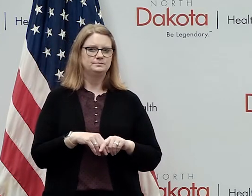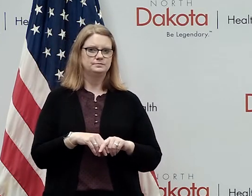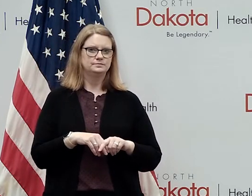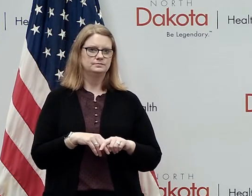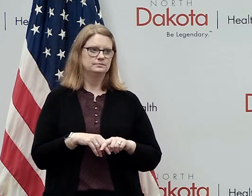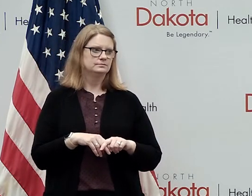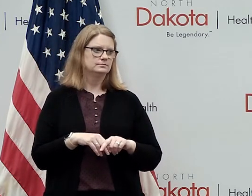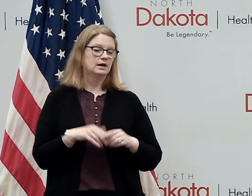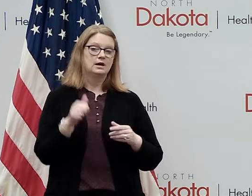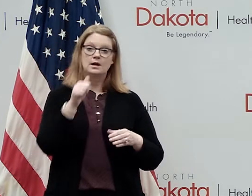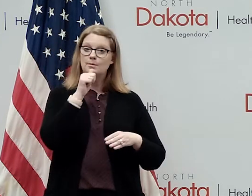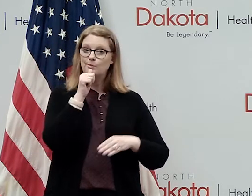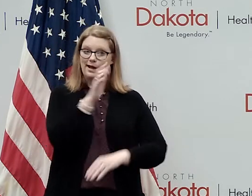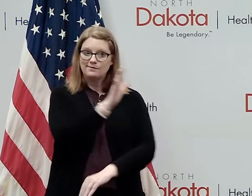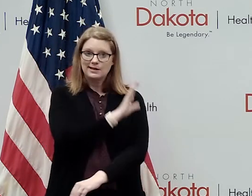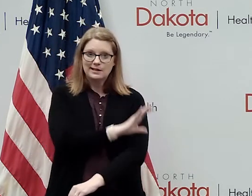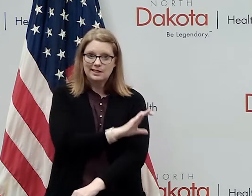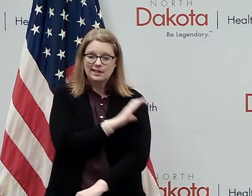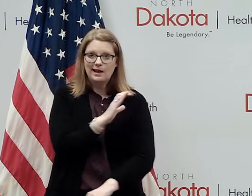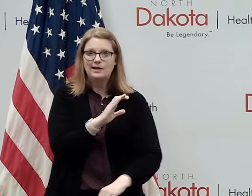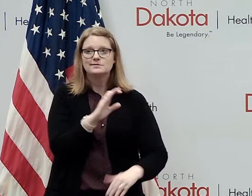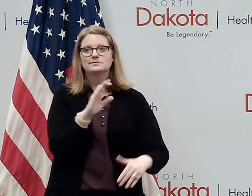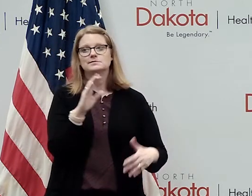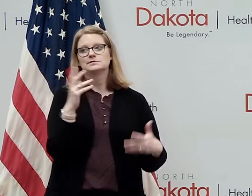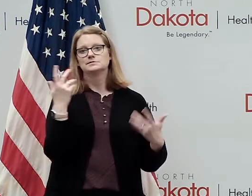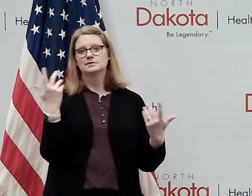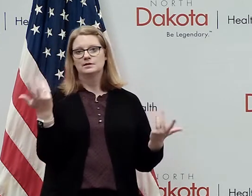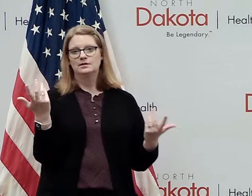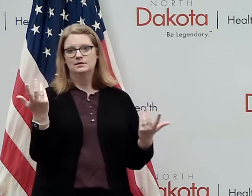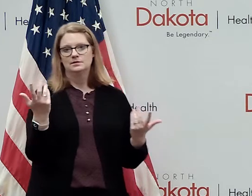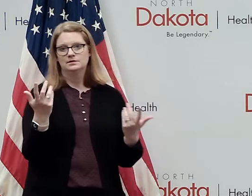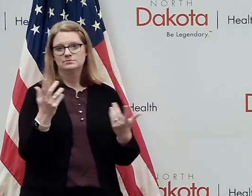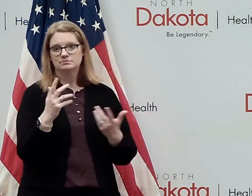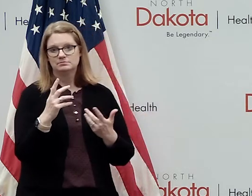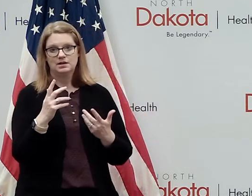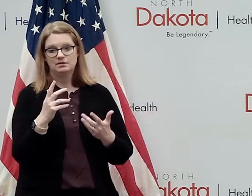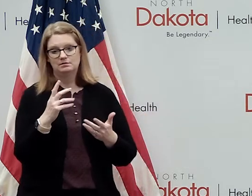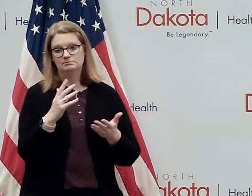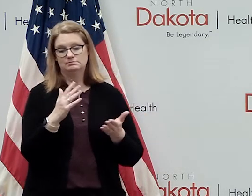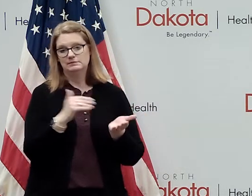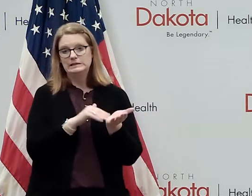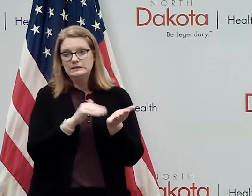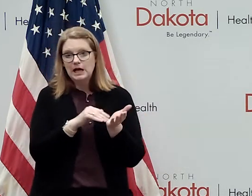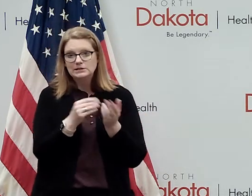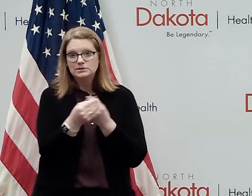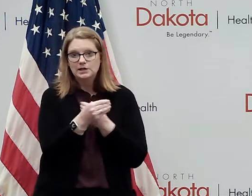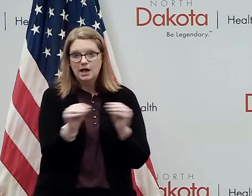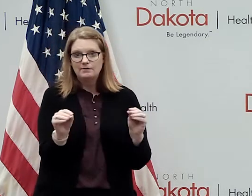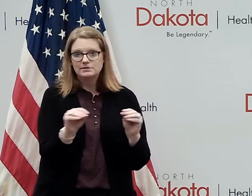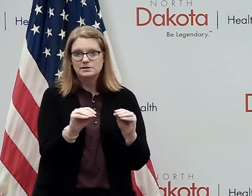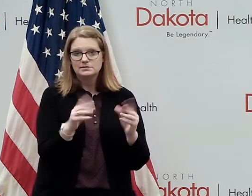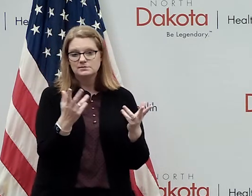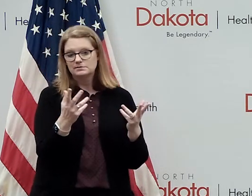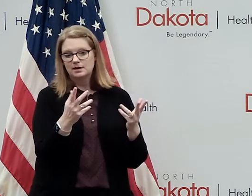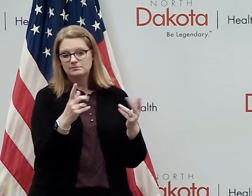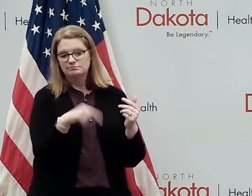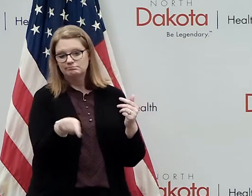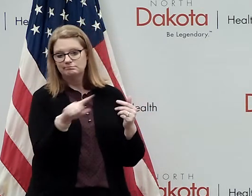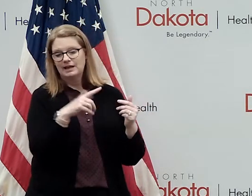in private clinics or all providers that are doing testing,